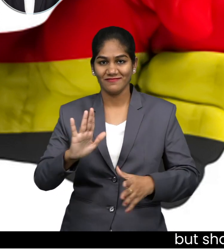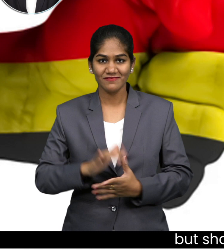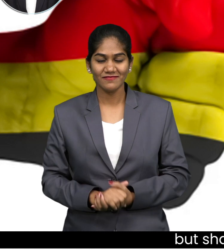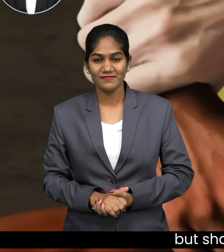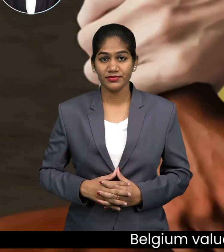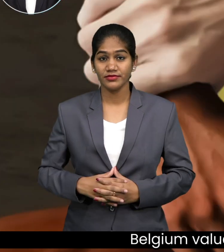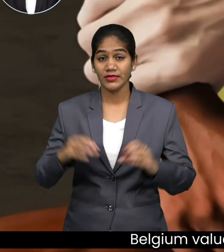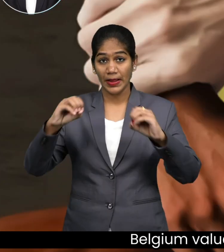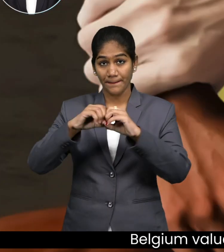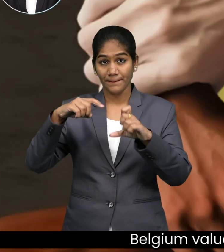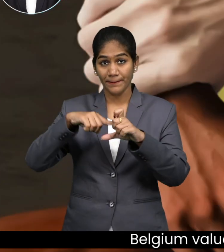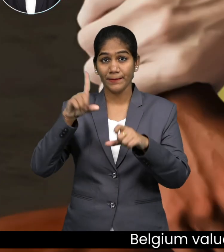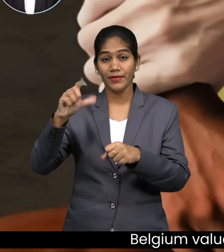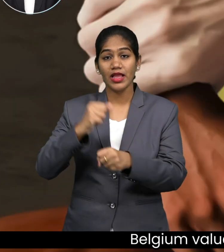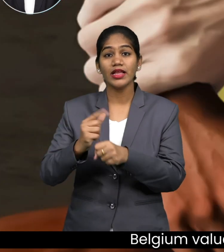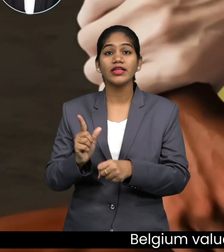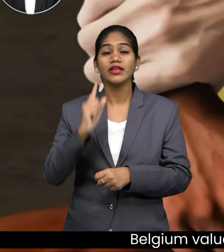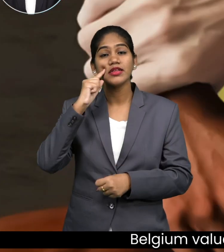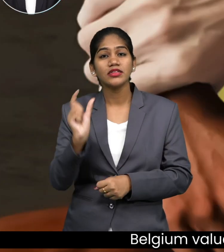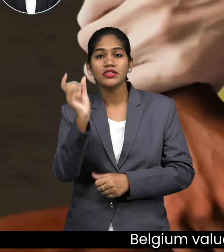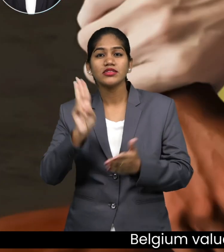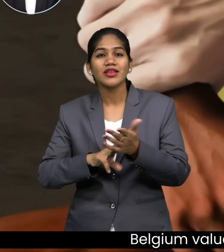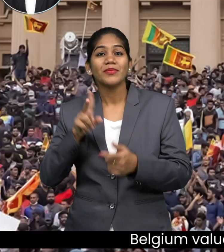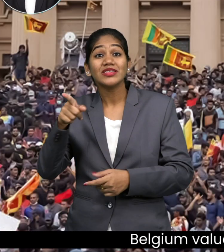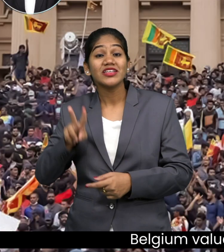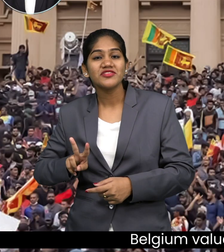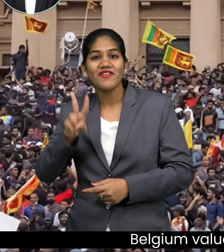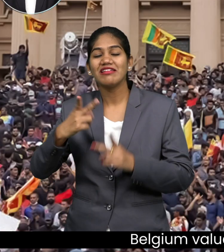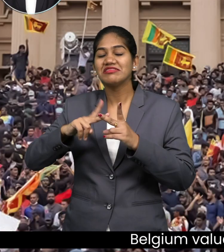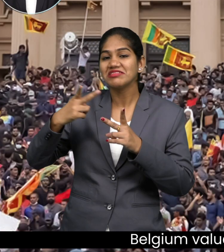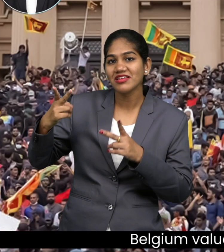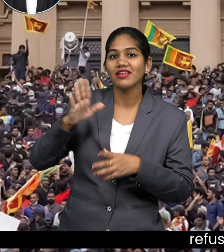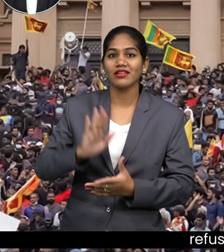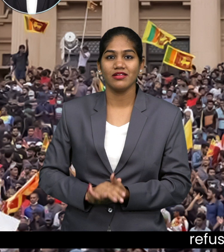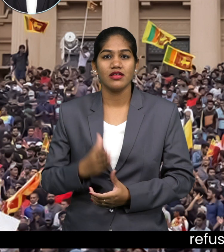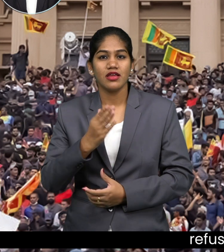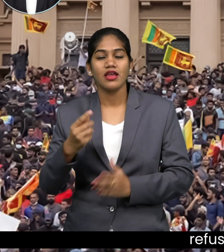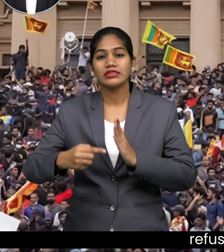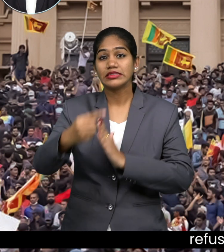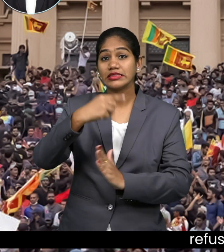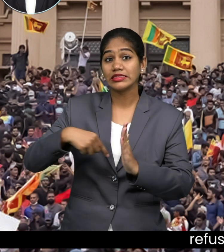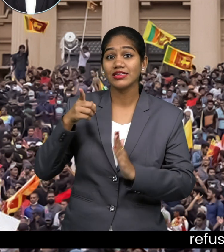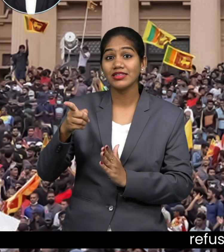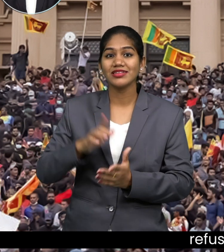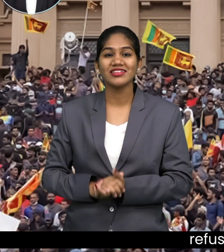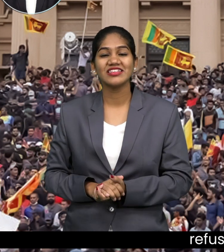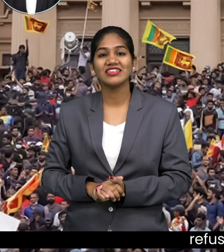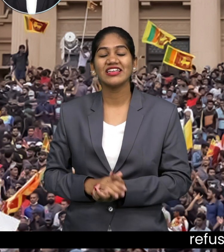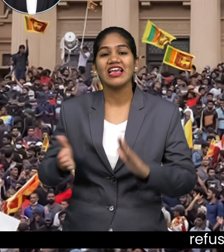Belgium values diversity and Sri Lanka's refusal caused